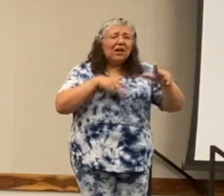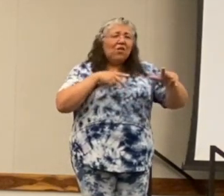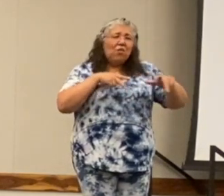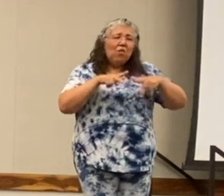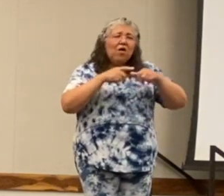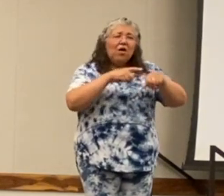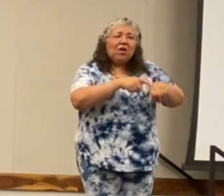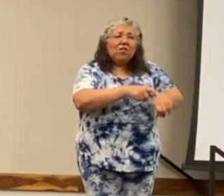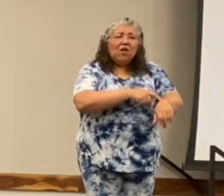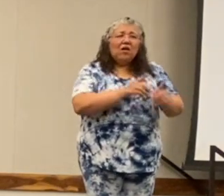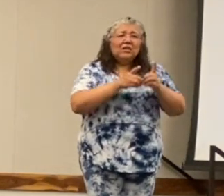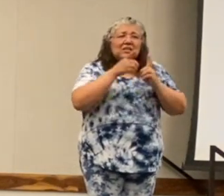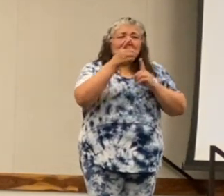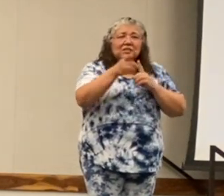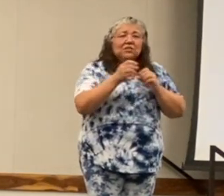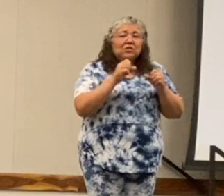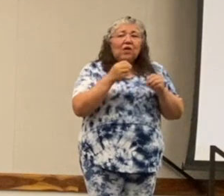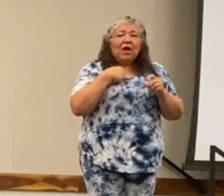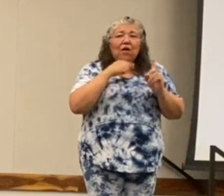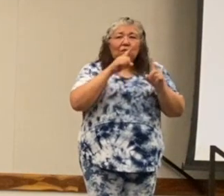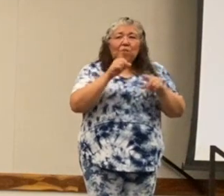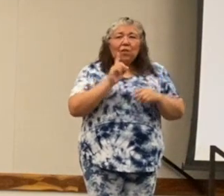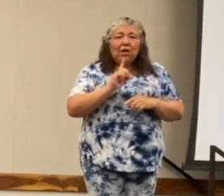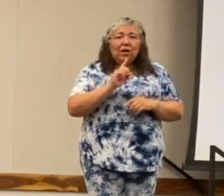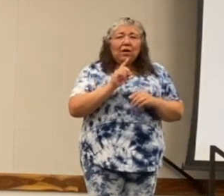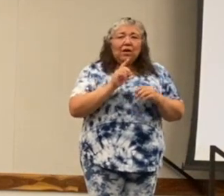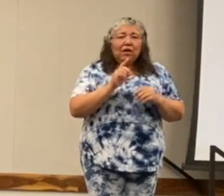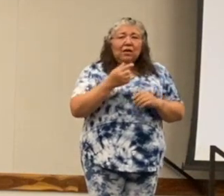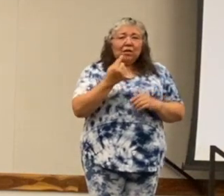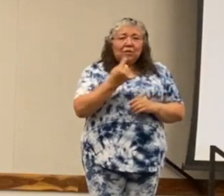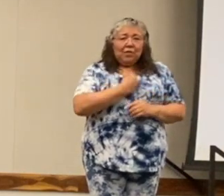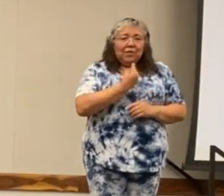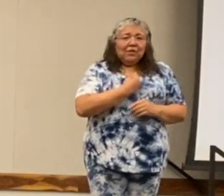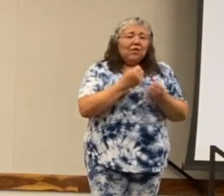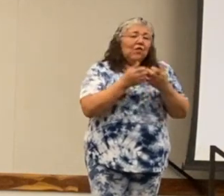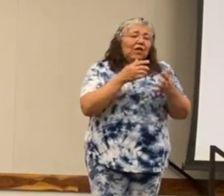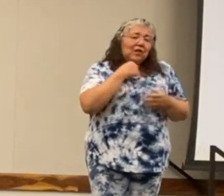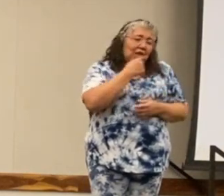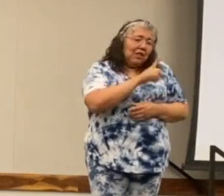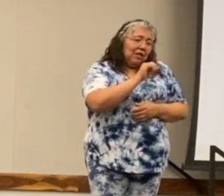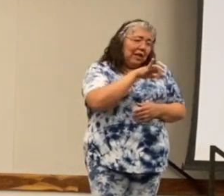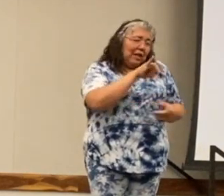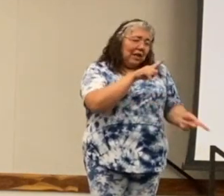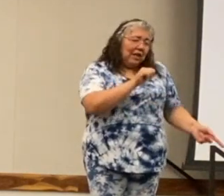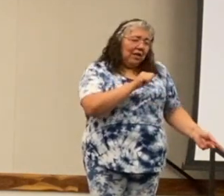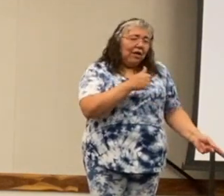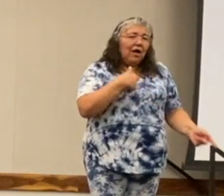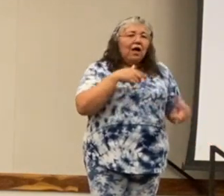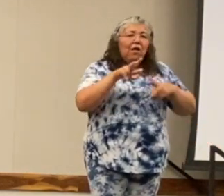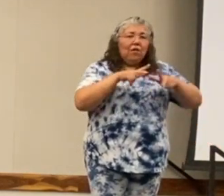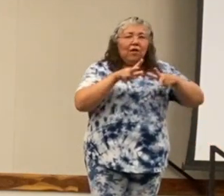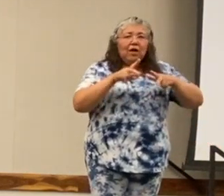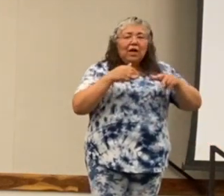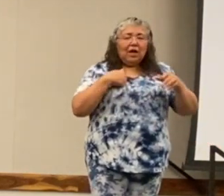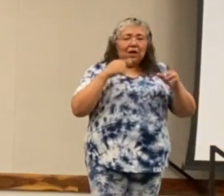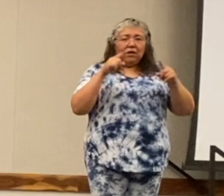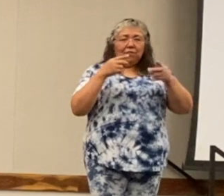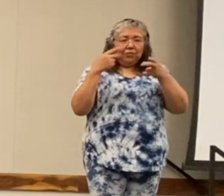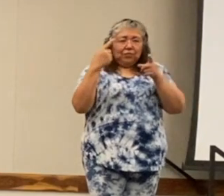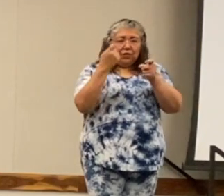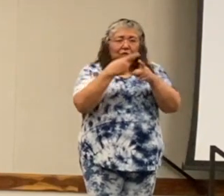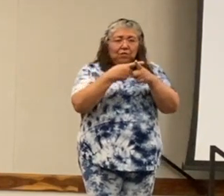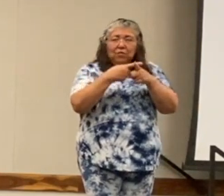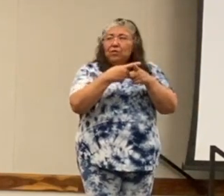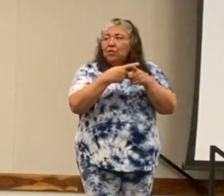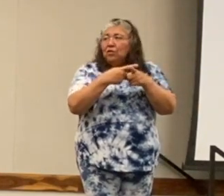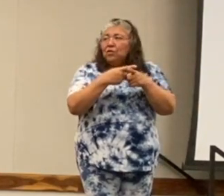long distances. So I went by myself without telling her. And so I went out, and I come to this crossroad. I go this way, it's a